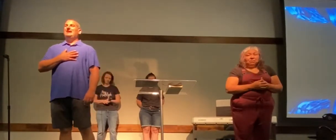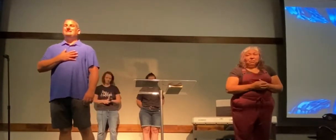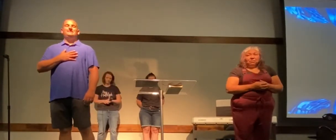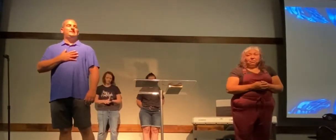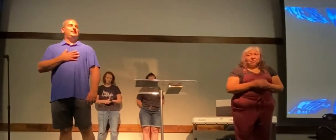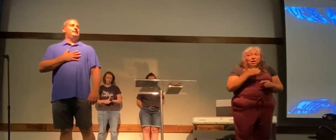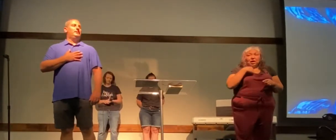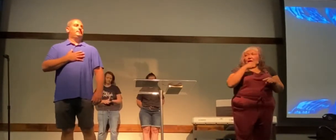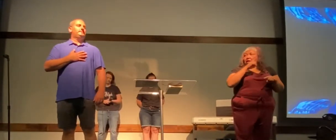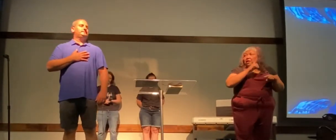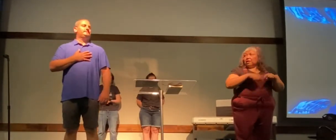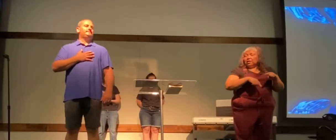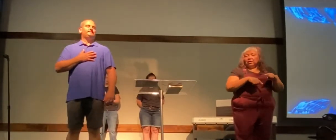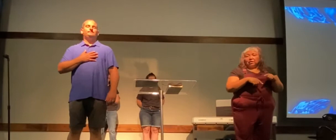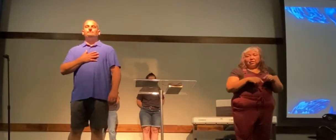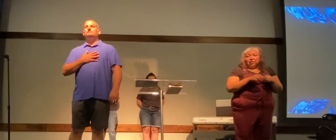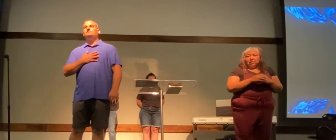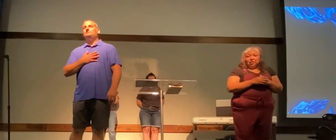and I can't seem to let go.